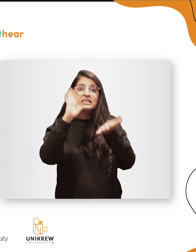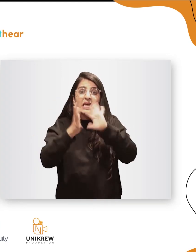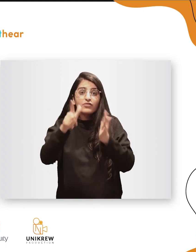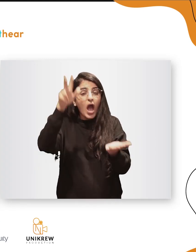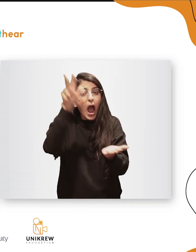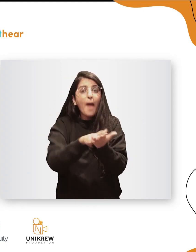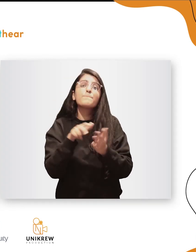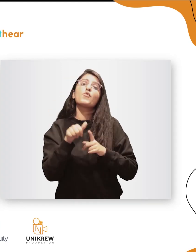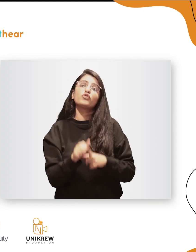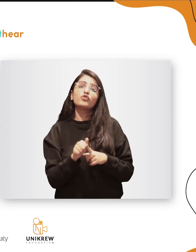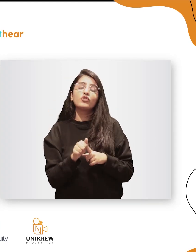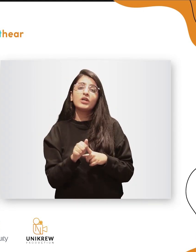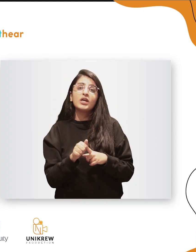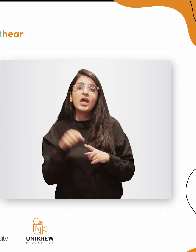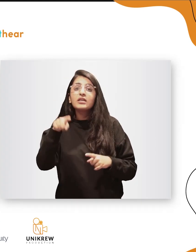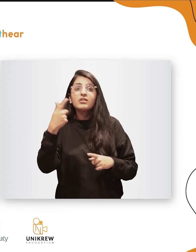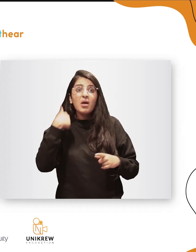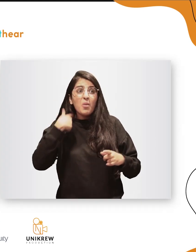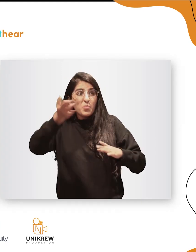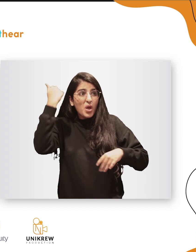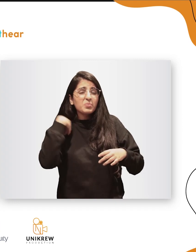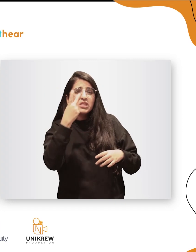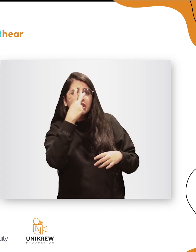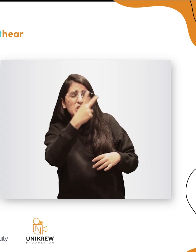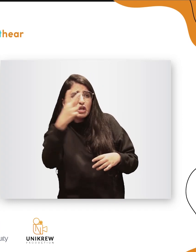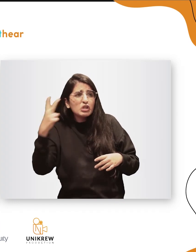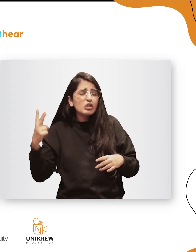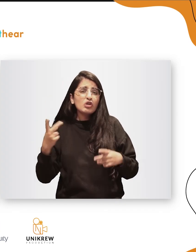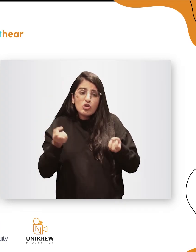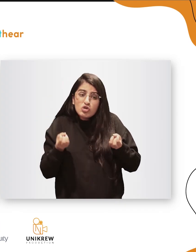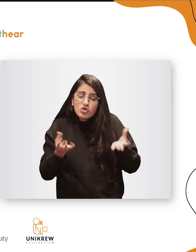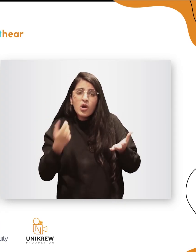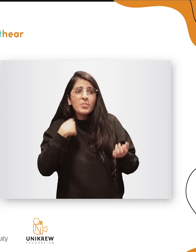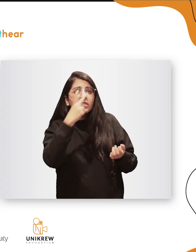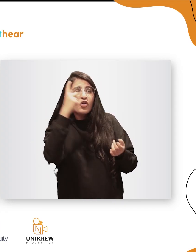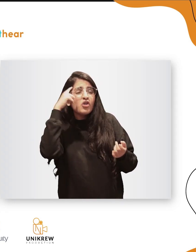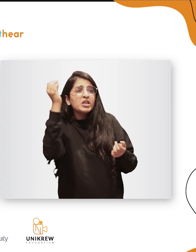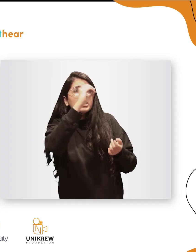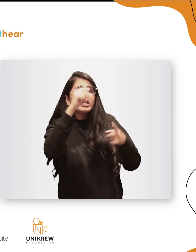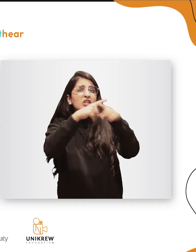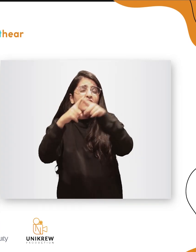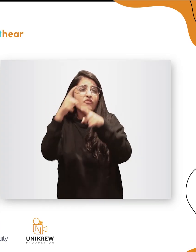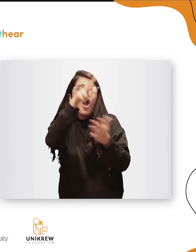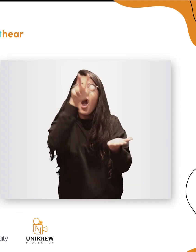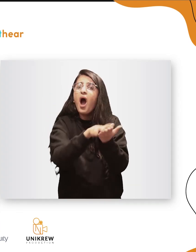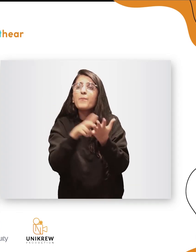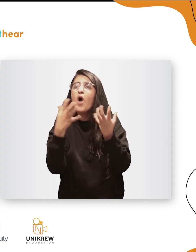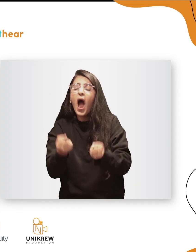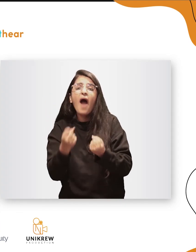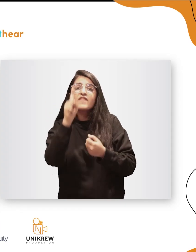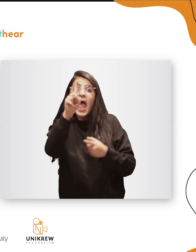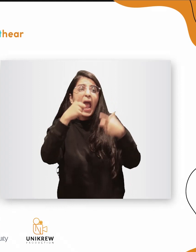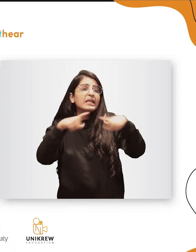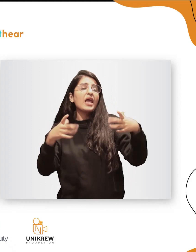language, which is another one of the struggles that I noticed in the beginning, as there was different organizations, but we didn't have